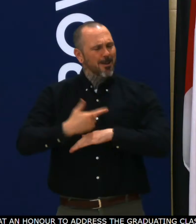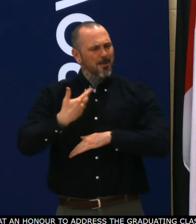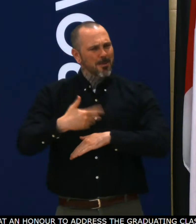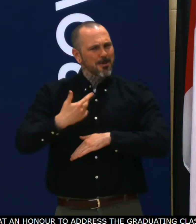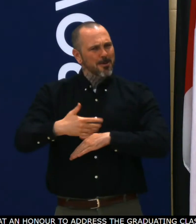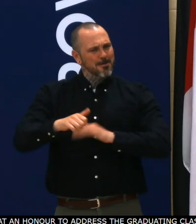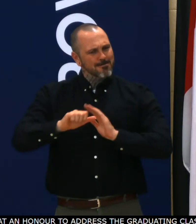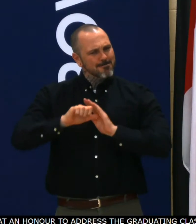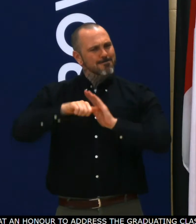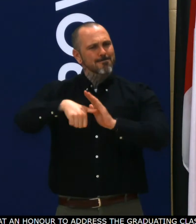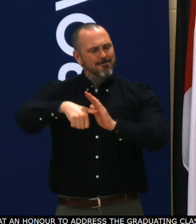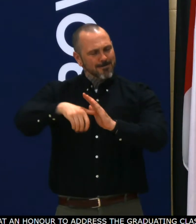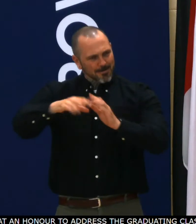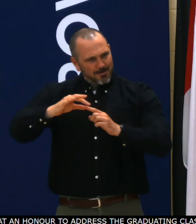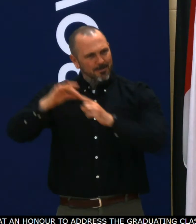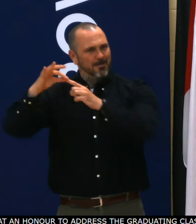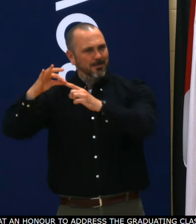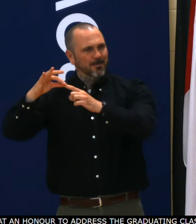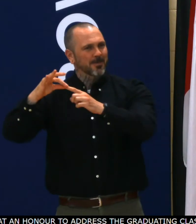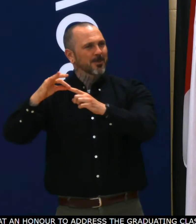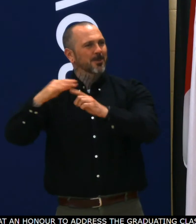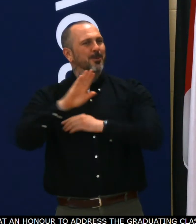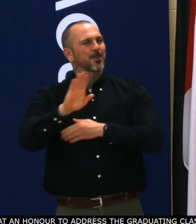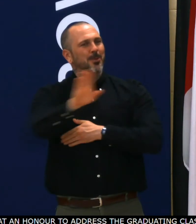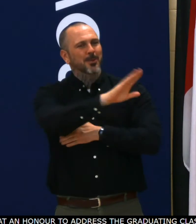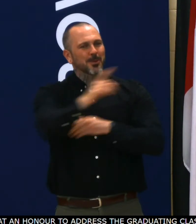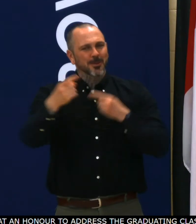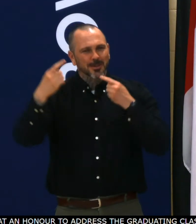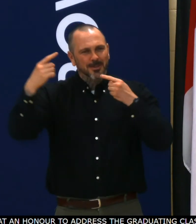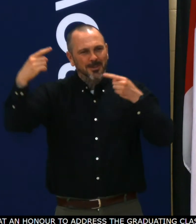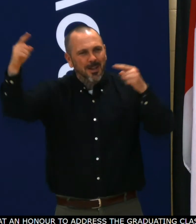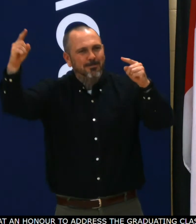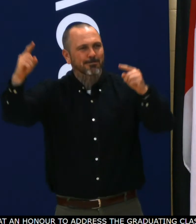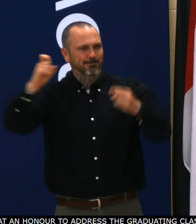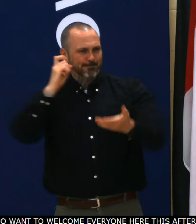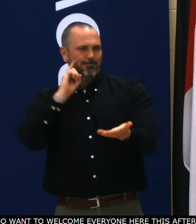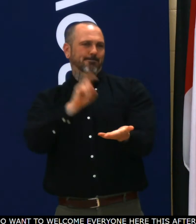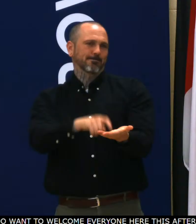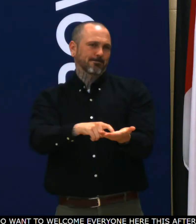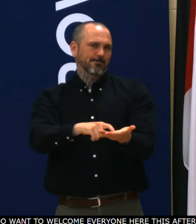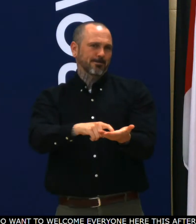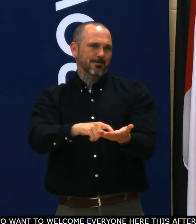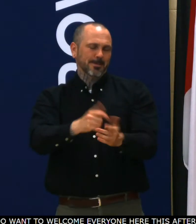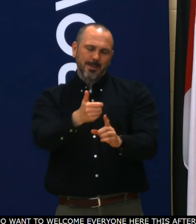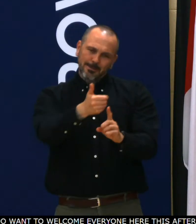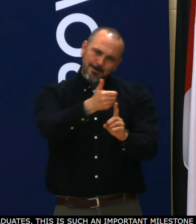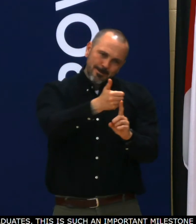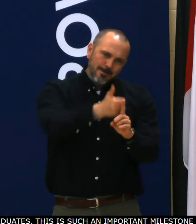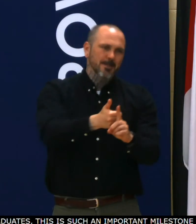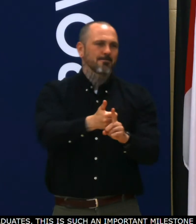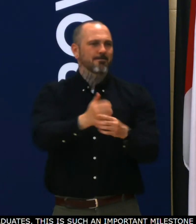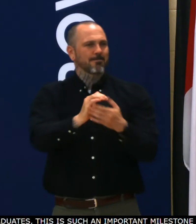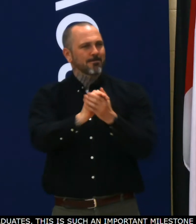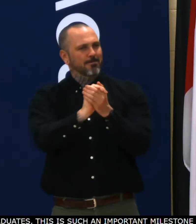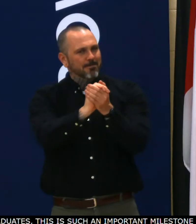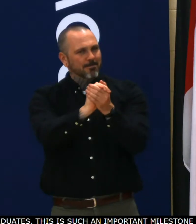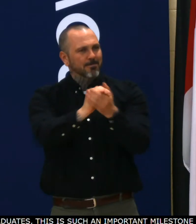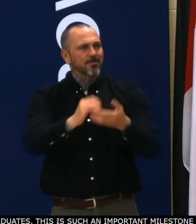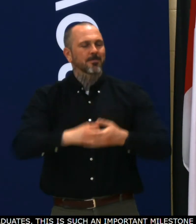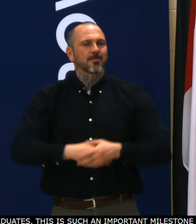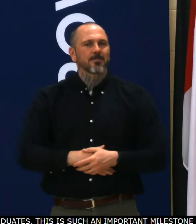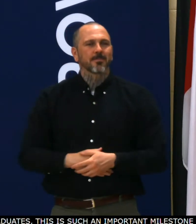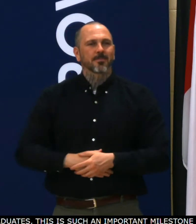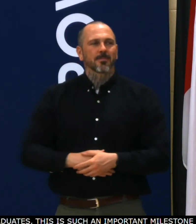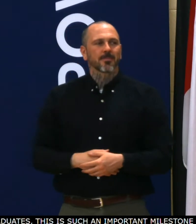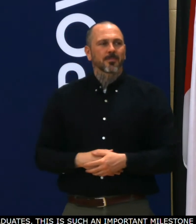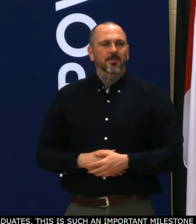to celebrate your success. And I want to congratulate each and every one of you. You know, folks, I think